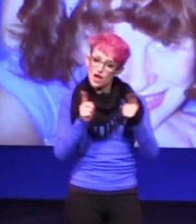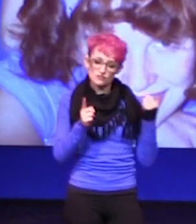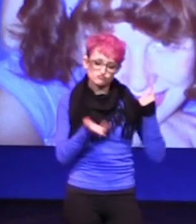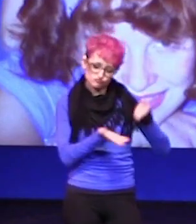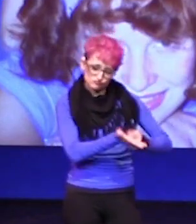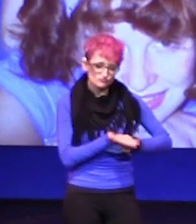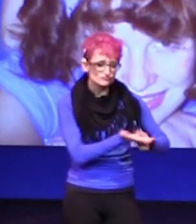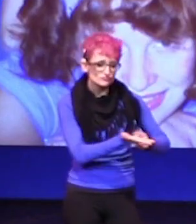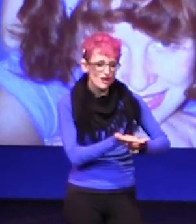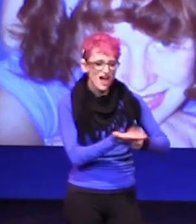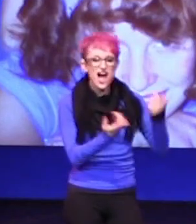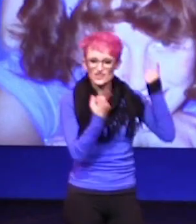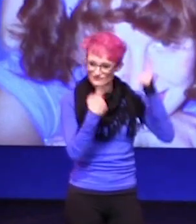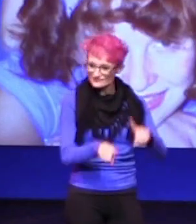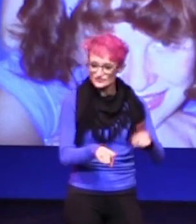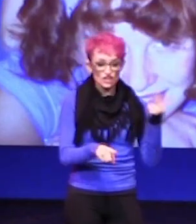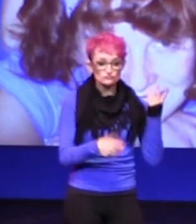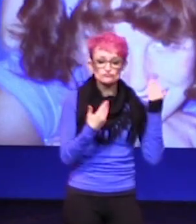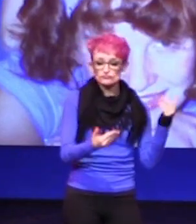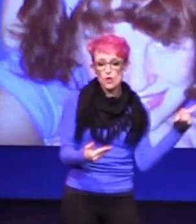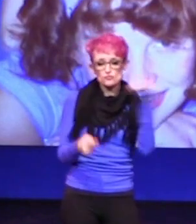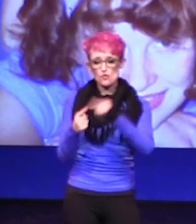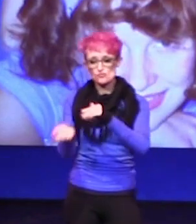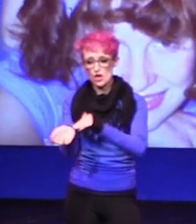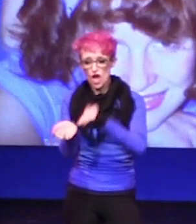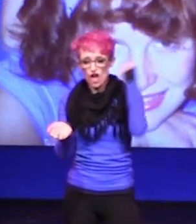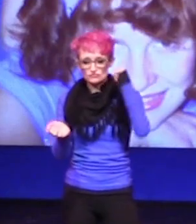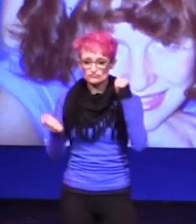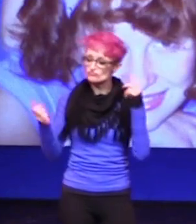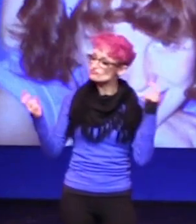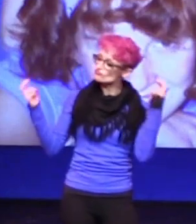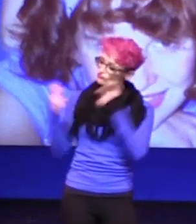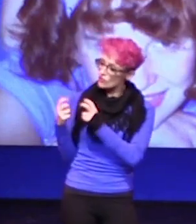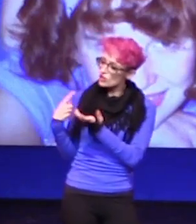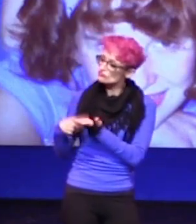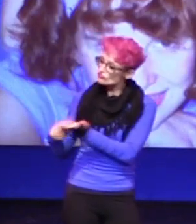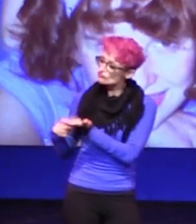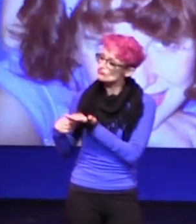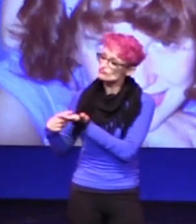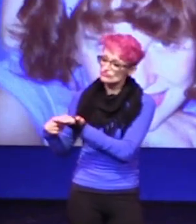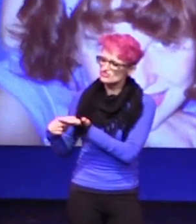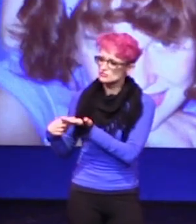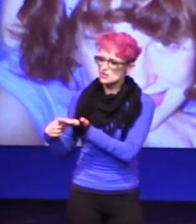because I'm deaf. So we talked and we agreed. We went to an audiologist to discuss this